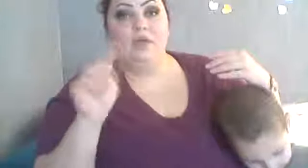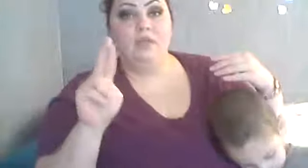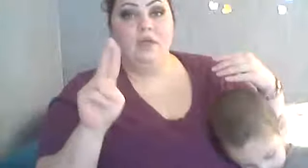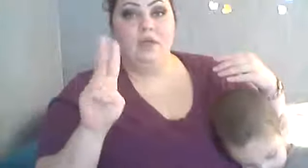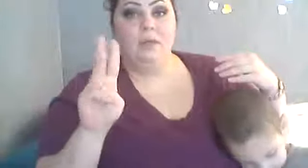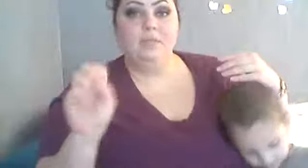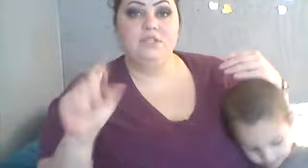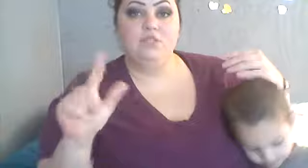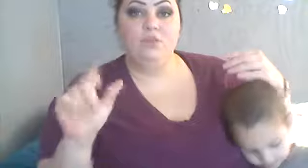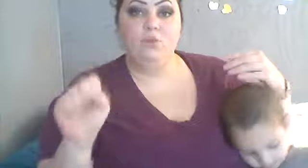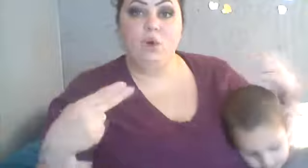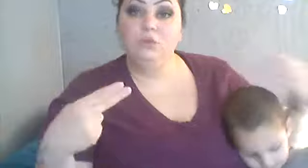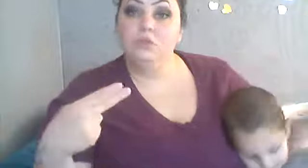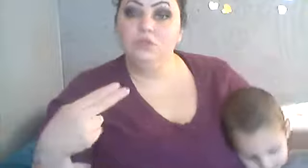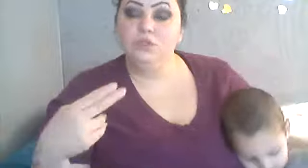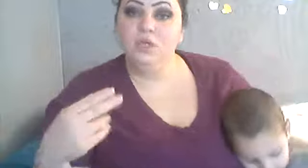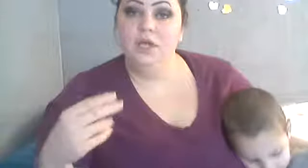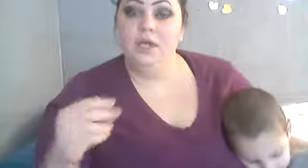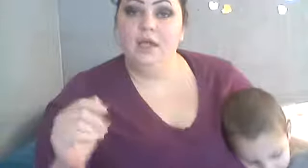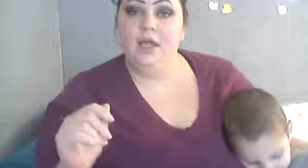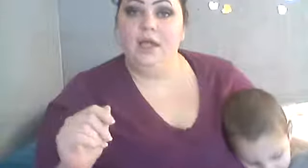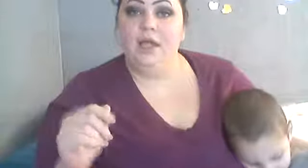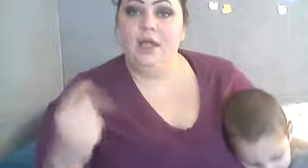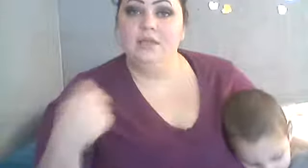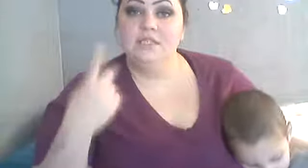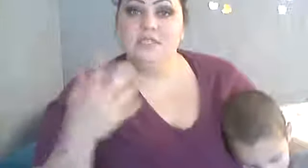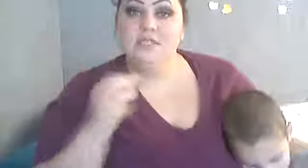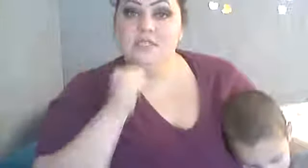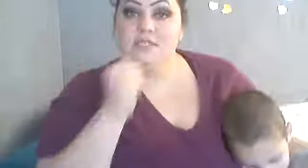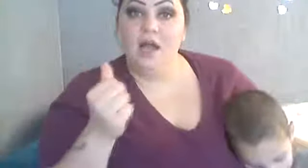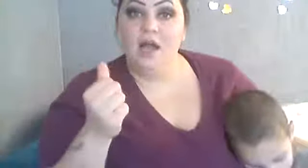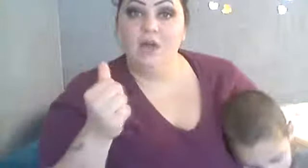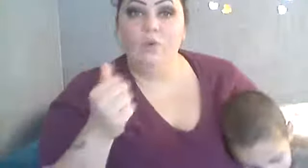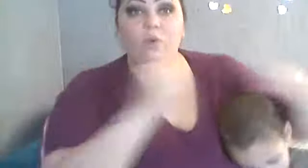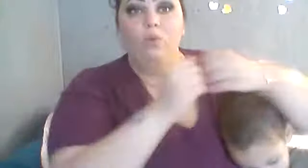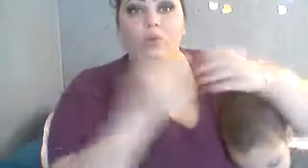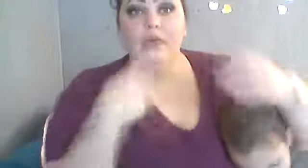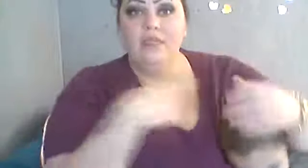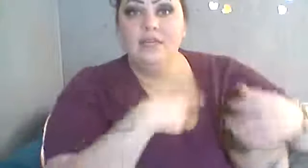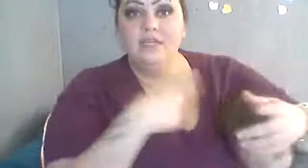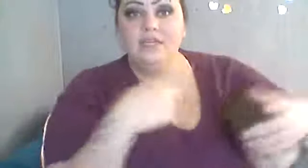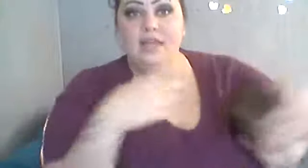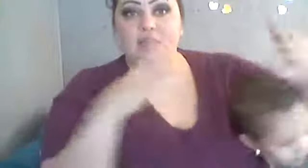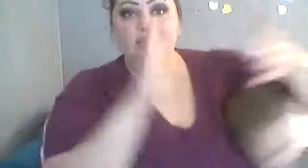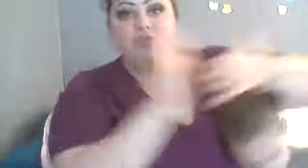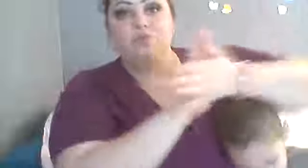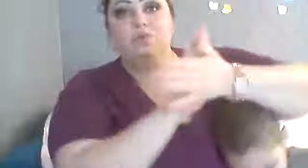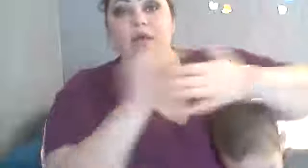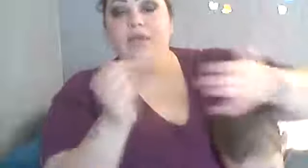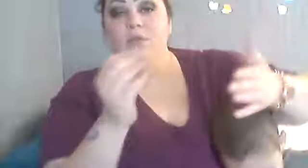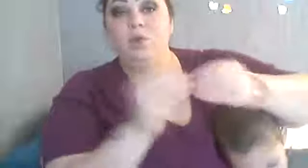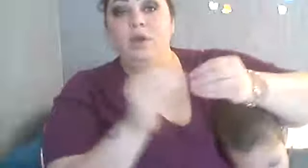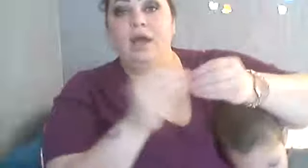with Mr. Walsh. And since he's not with us at the school anymore, I